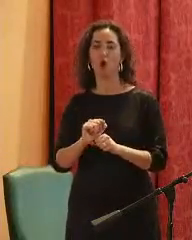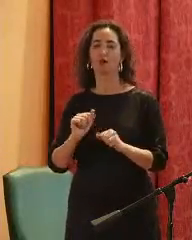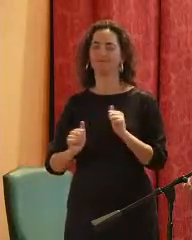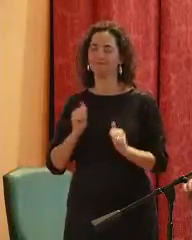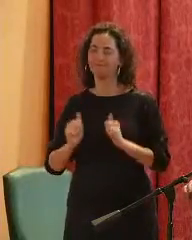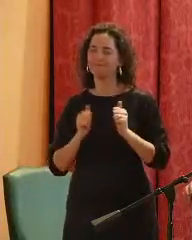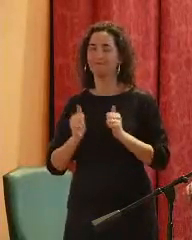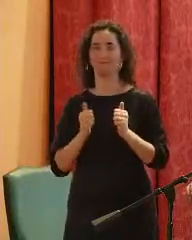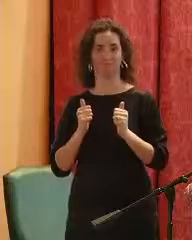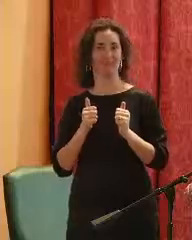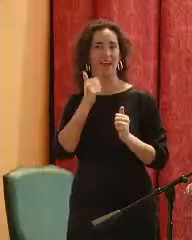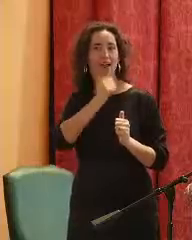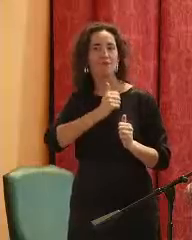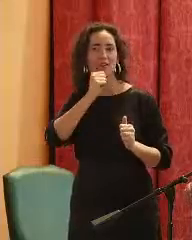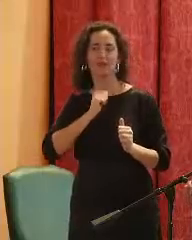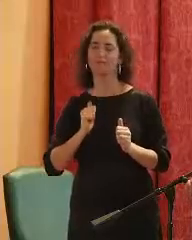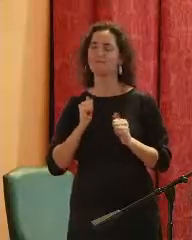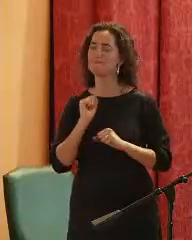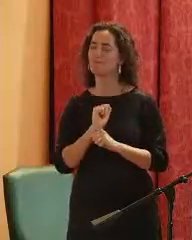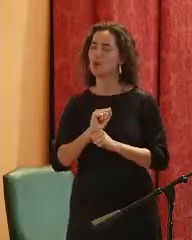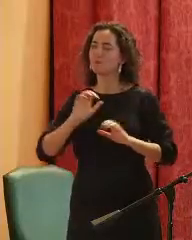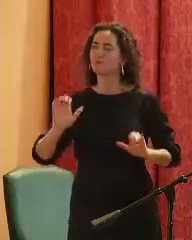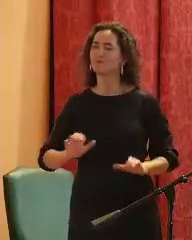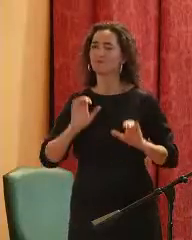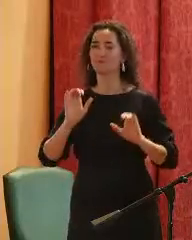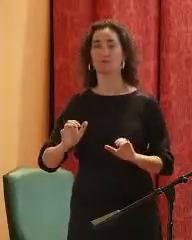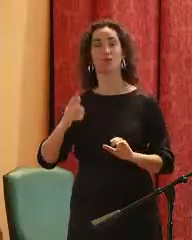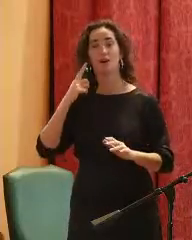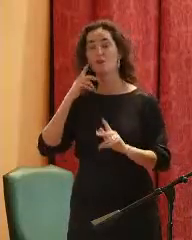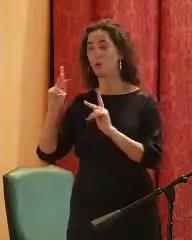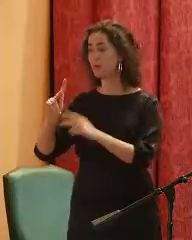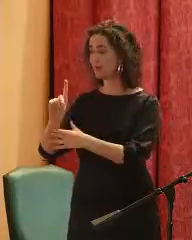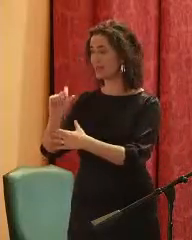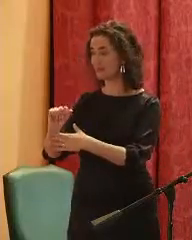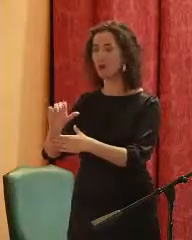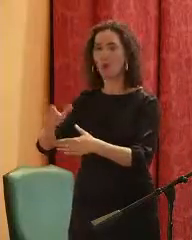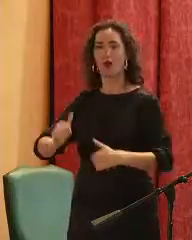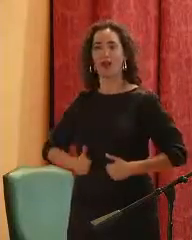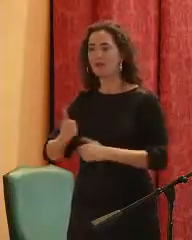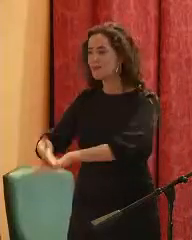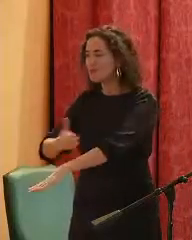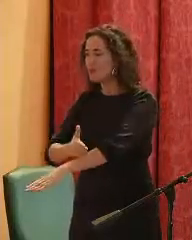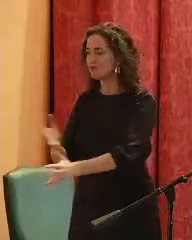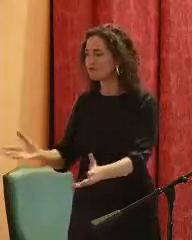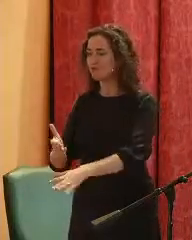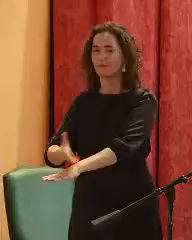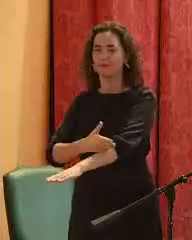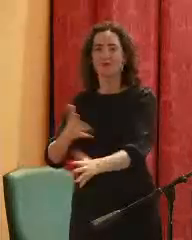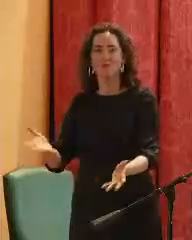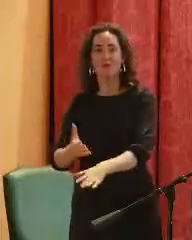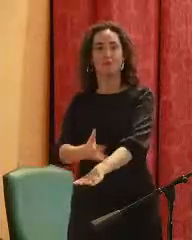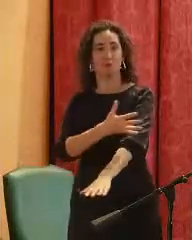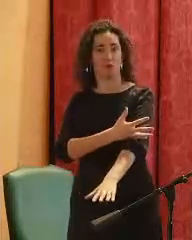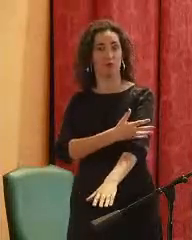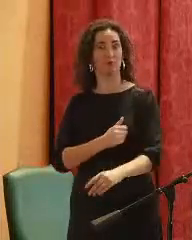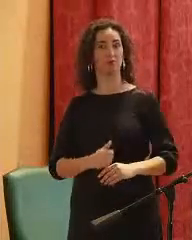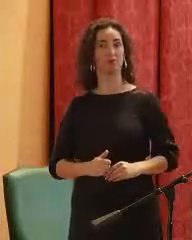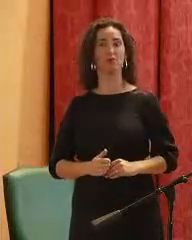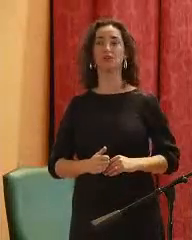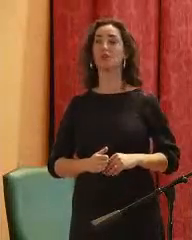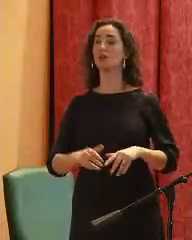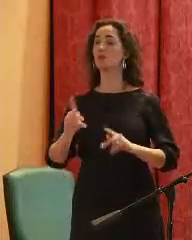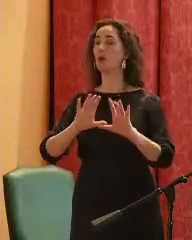day to improve the lives of individuals with disabilities. And they represent a wide variety